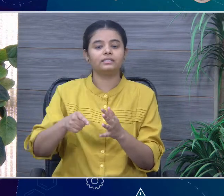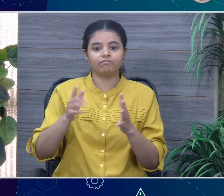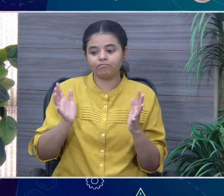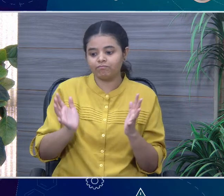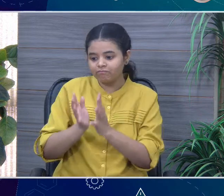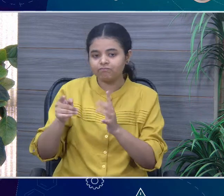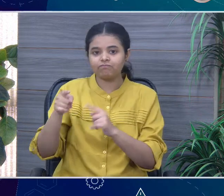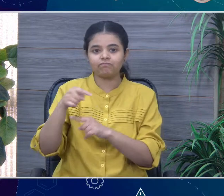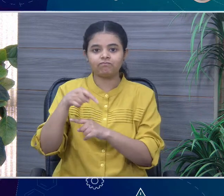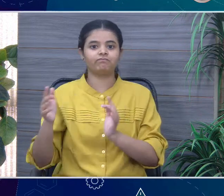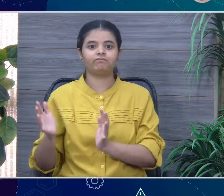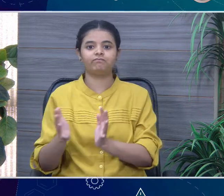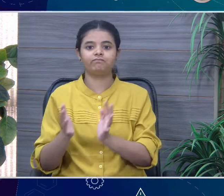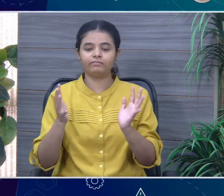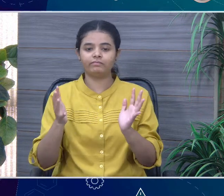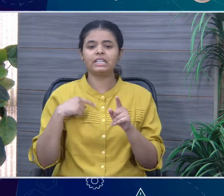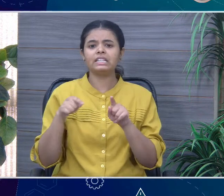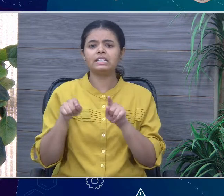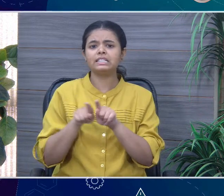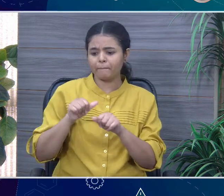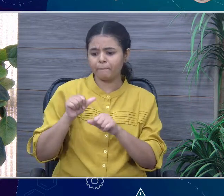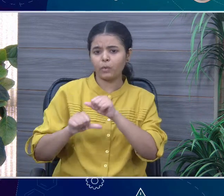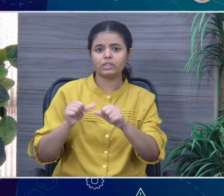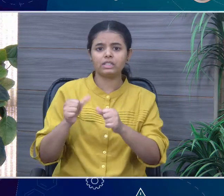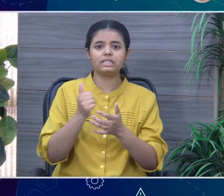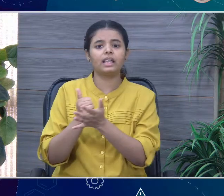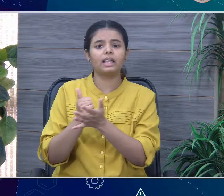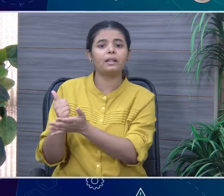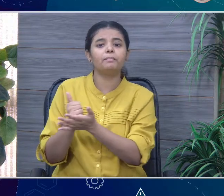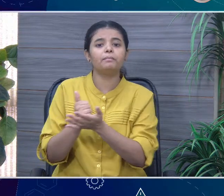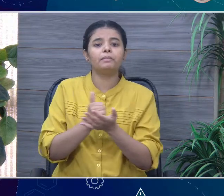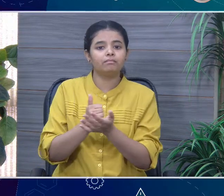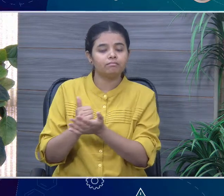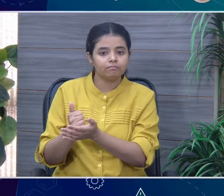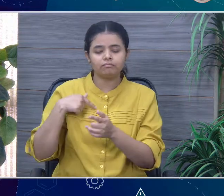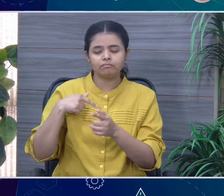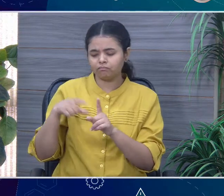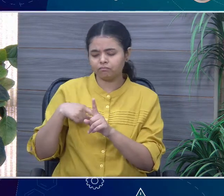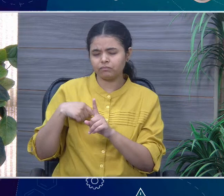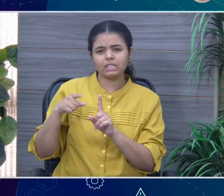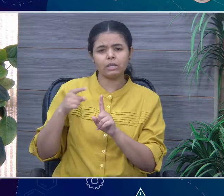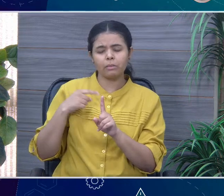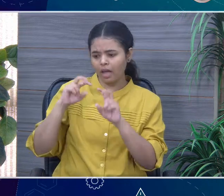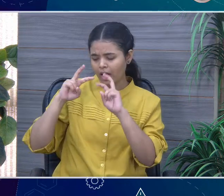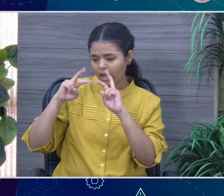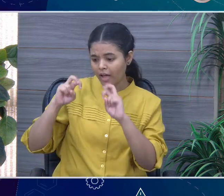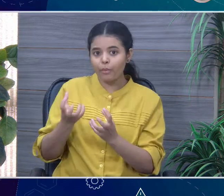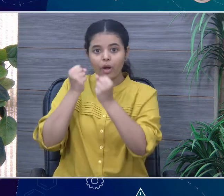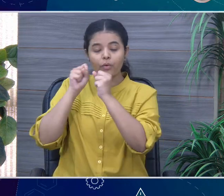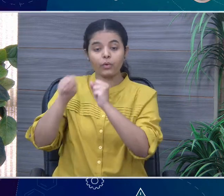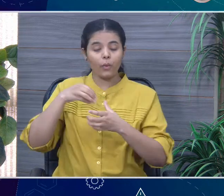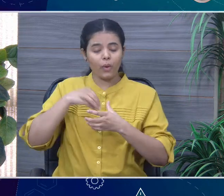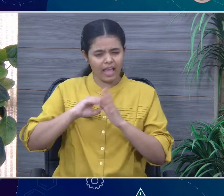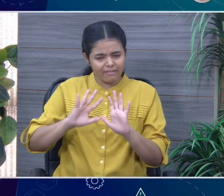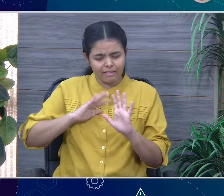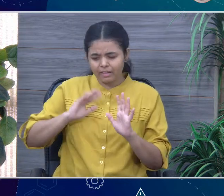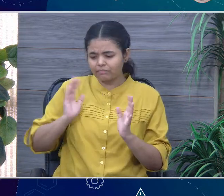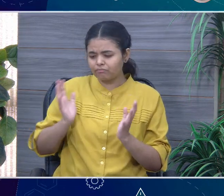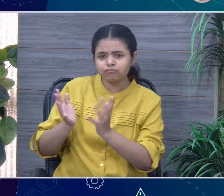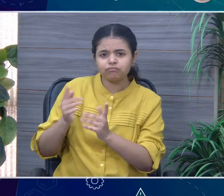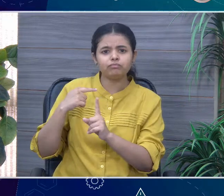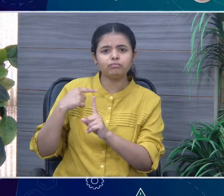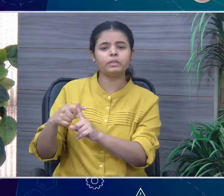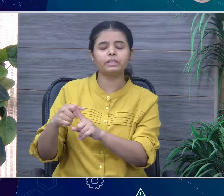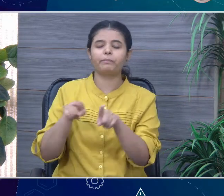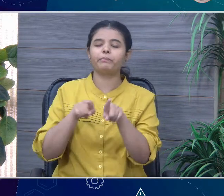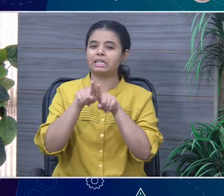this process, they may help each other to discover each other's potentialities. Like